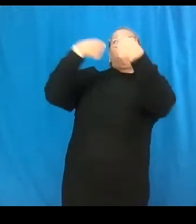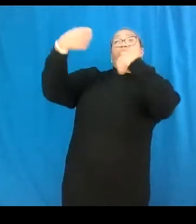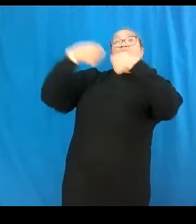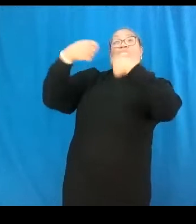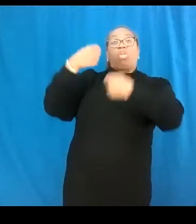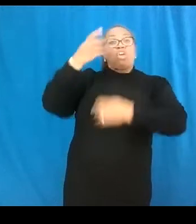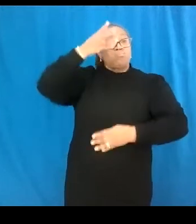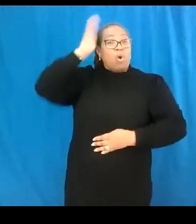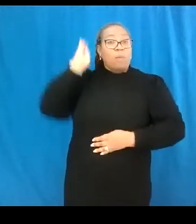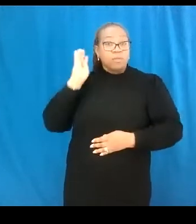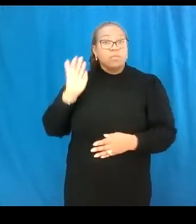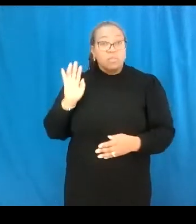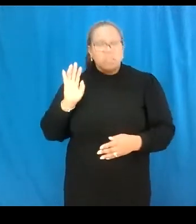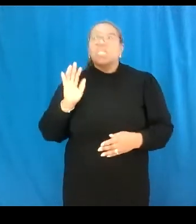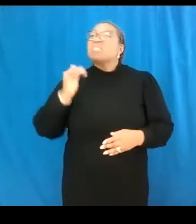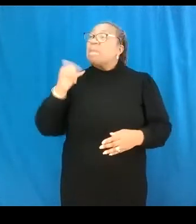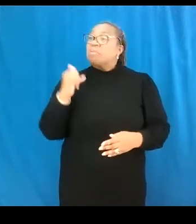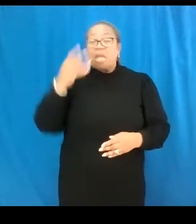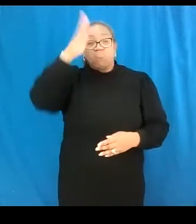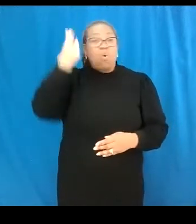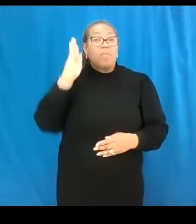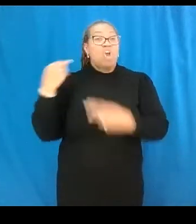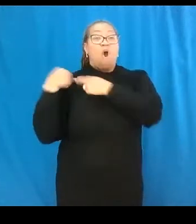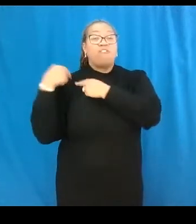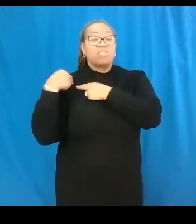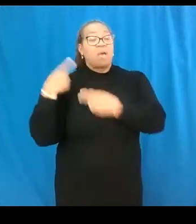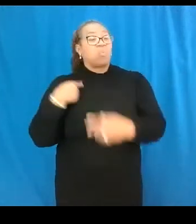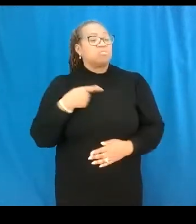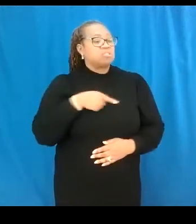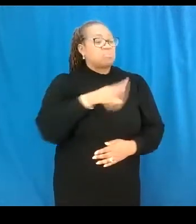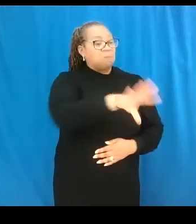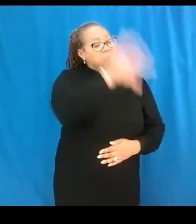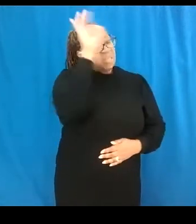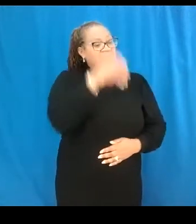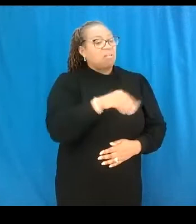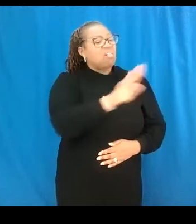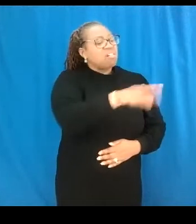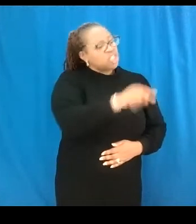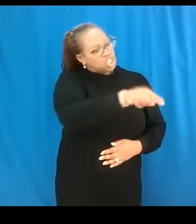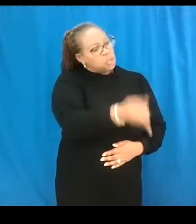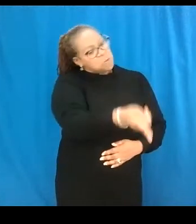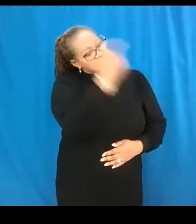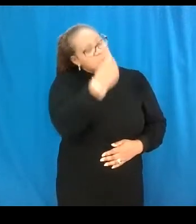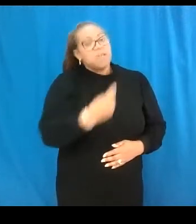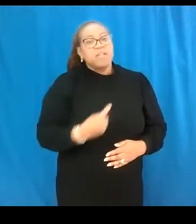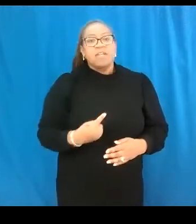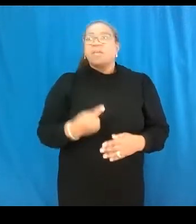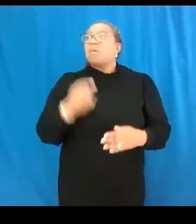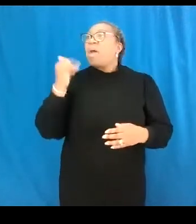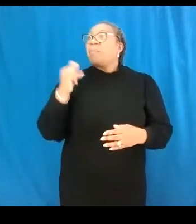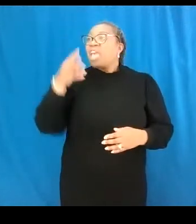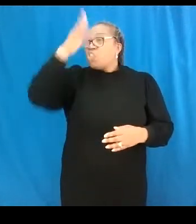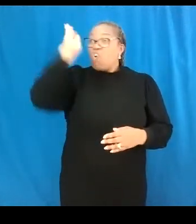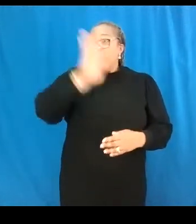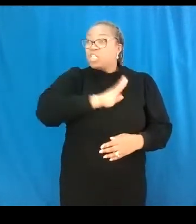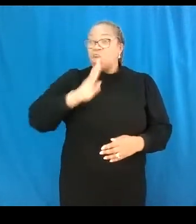Roman officers would pick on Jewish civilians. And for example, a Roman officer would see like these bunch of Jews were